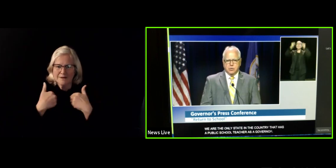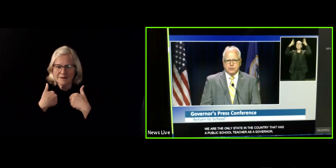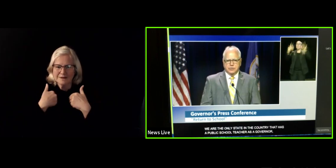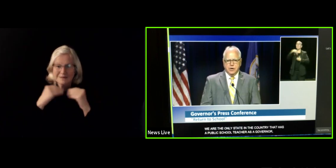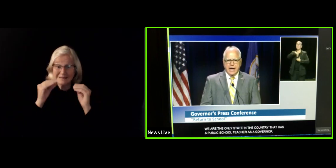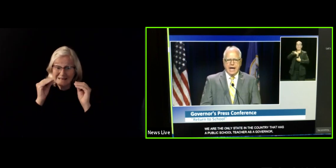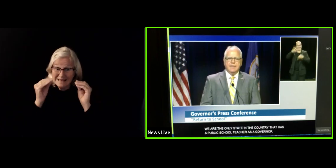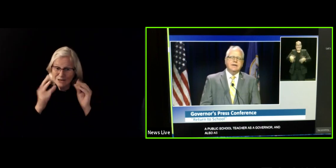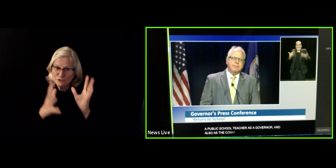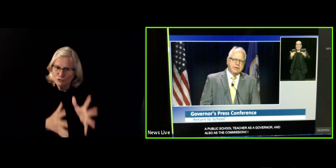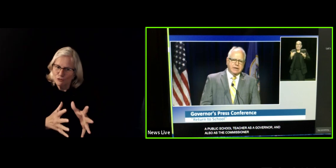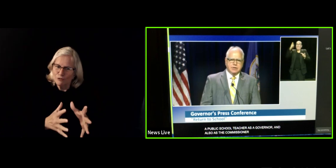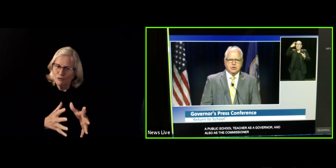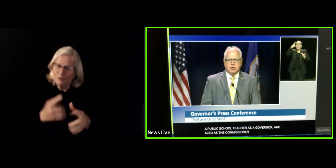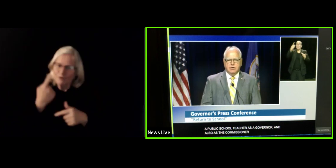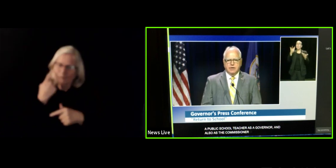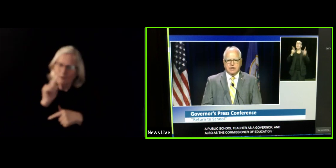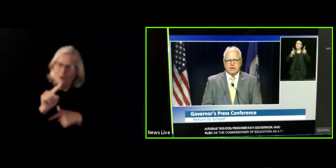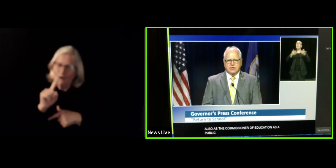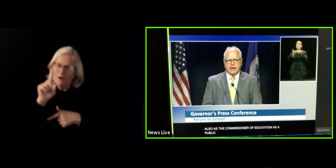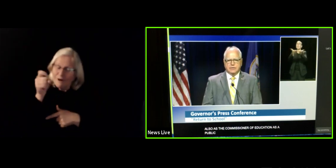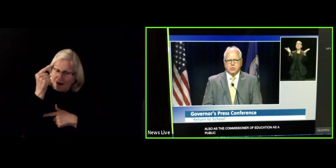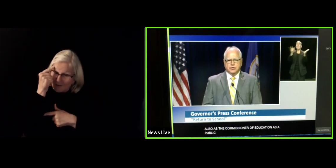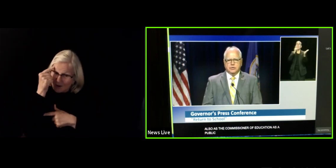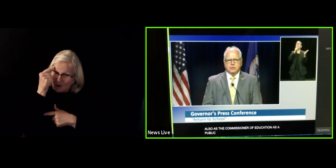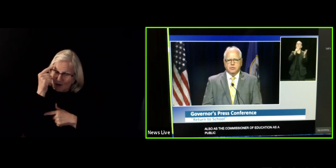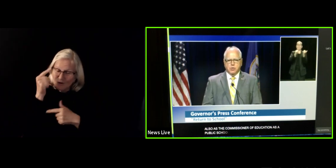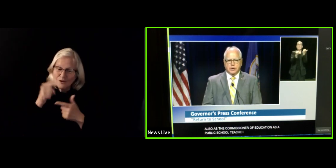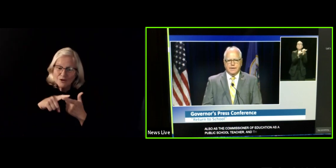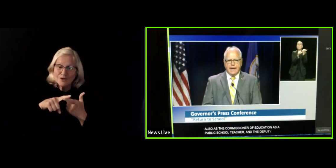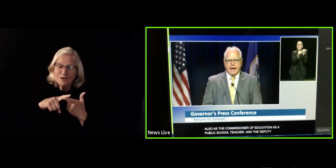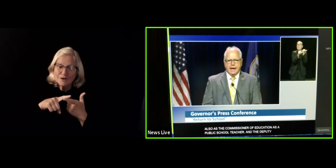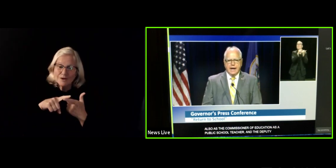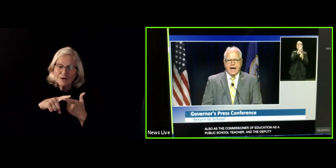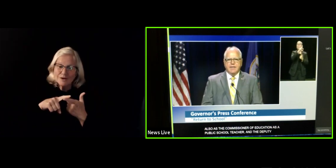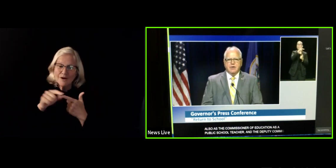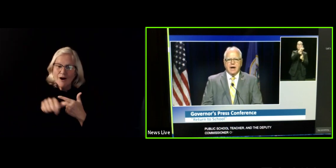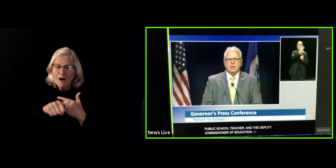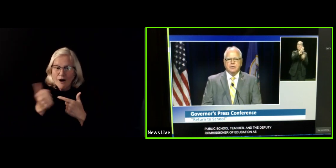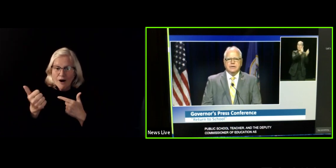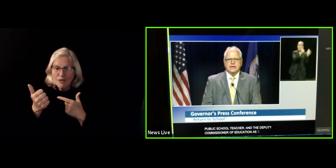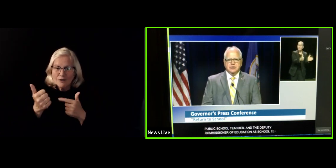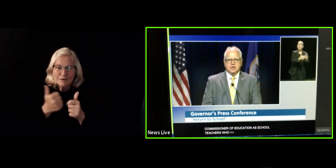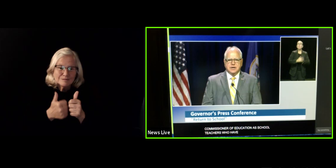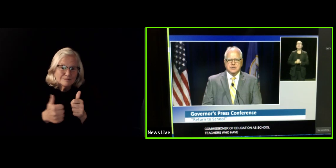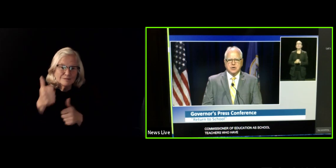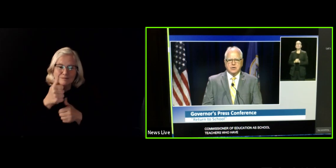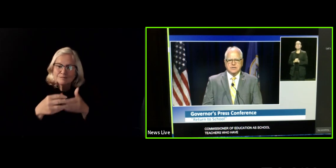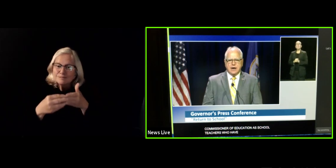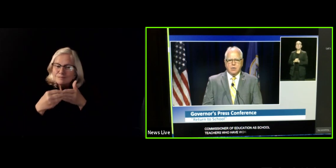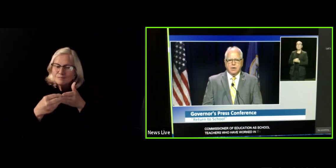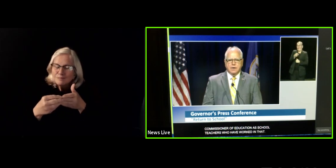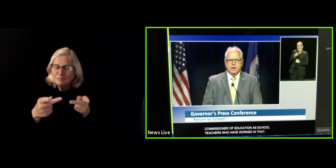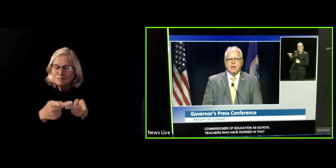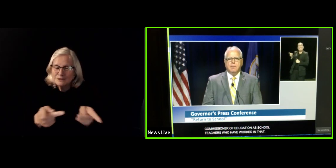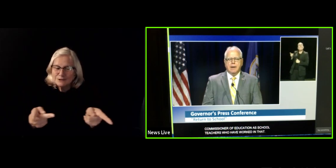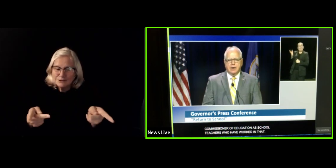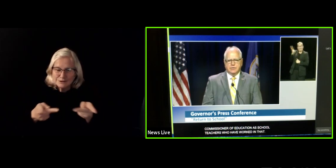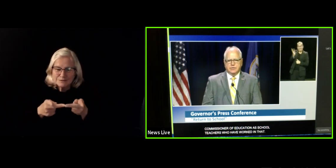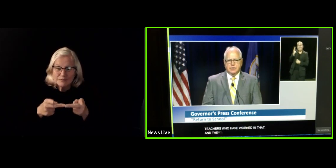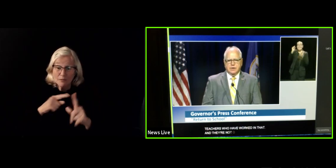school teacher and the deputy commissioner of education as school teachers who've worked in that. And they're not only teachers, as I started this out with,